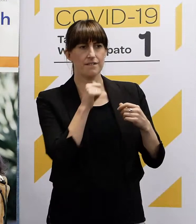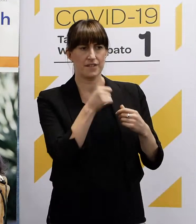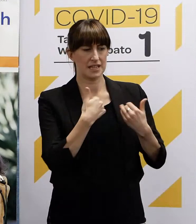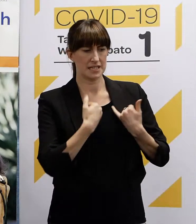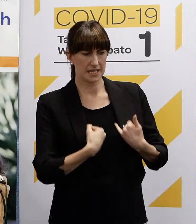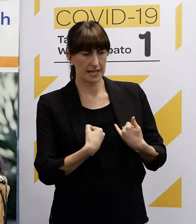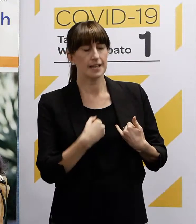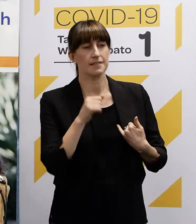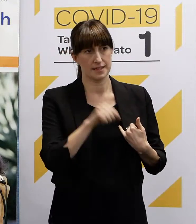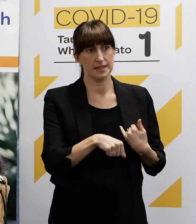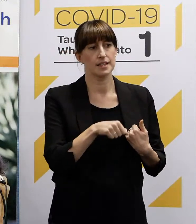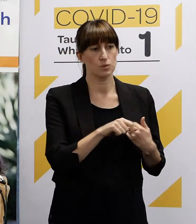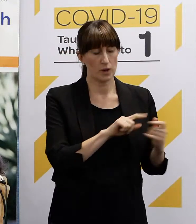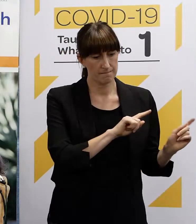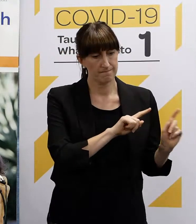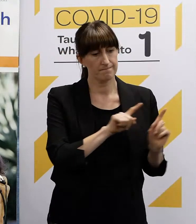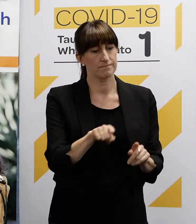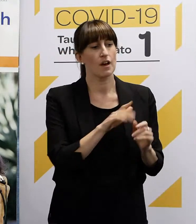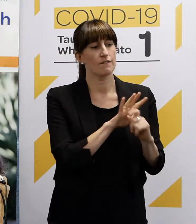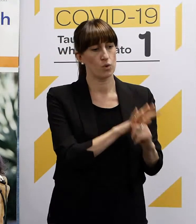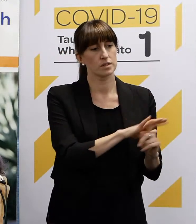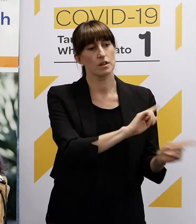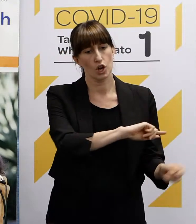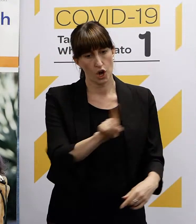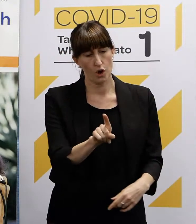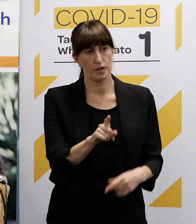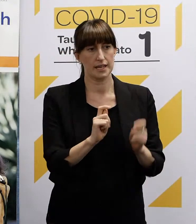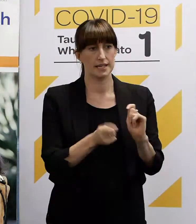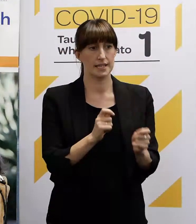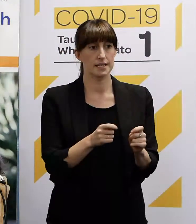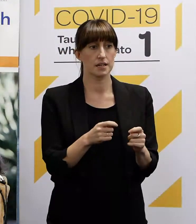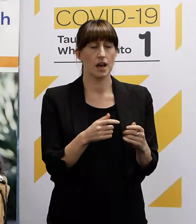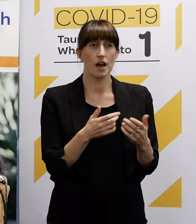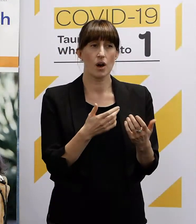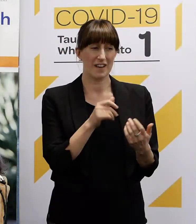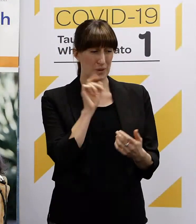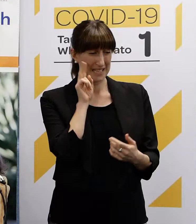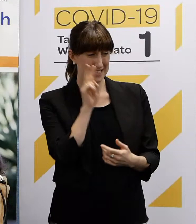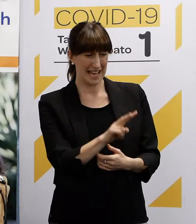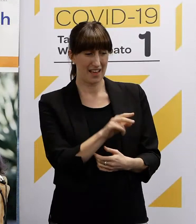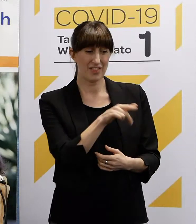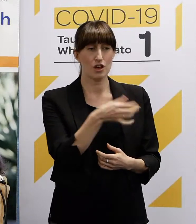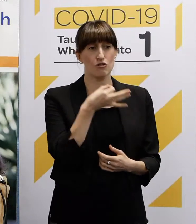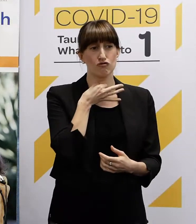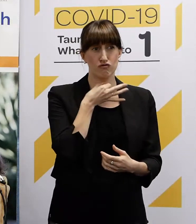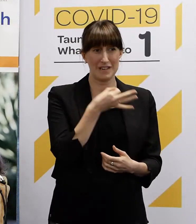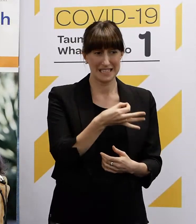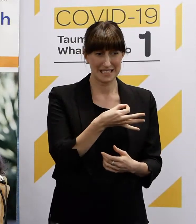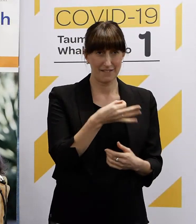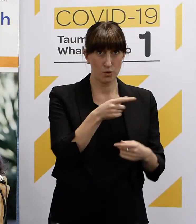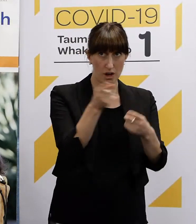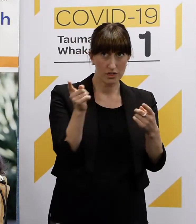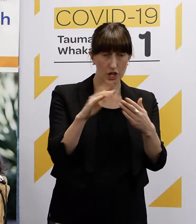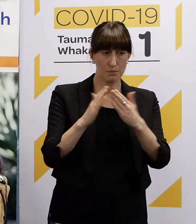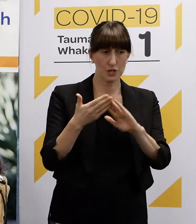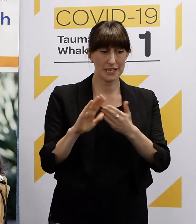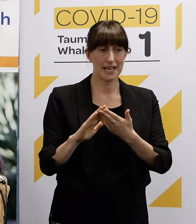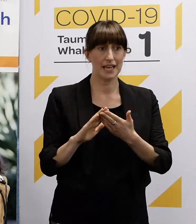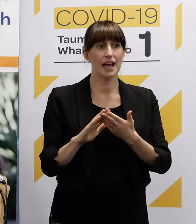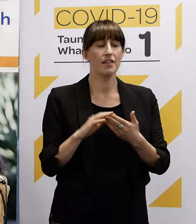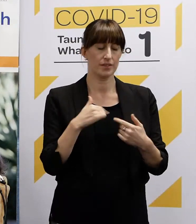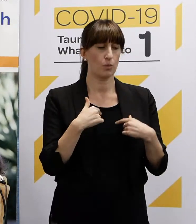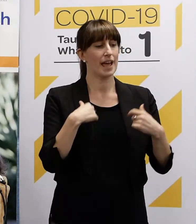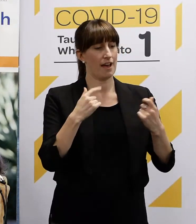we felt that they were presenting a risk to the community, then we could have a power. We don't in this case think they present a risk to